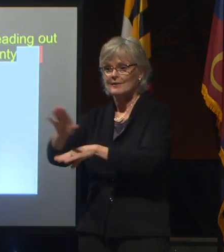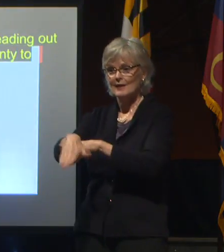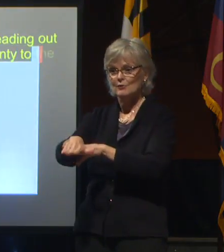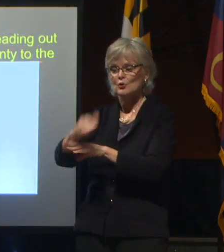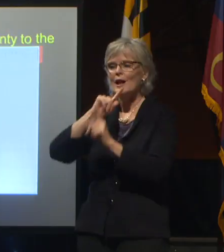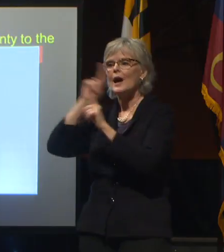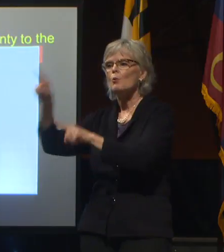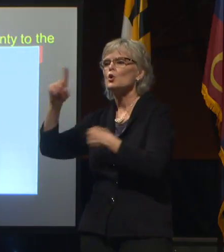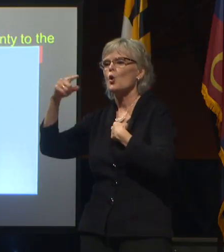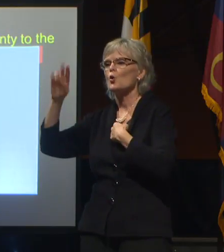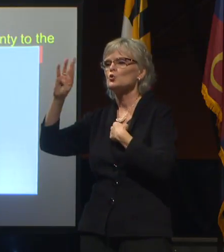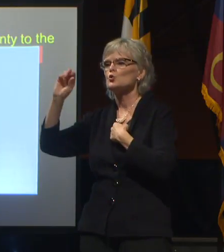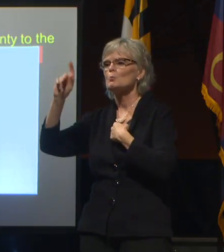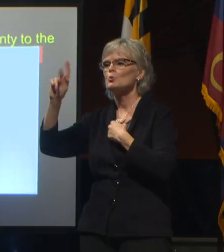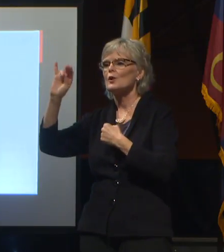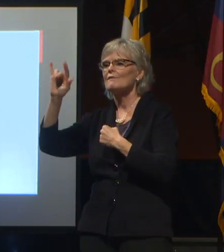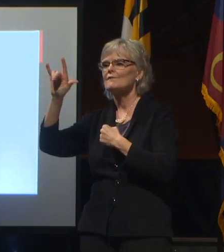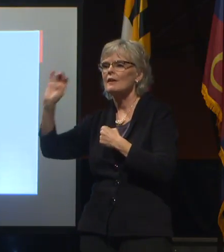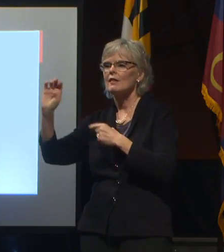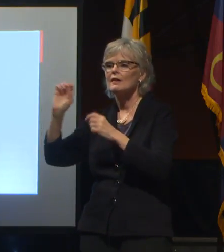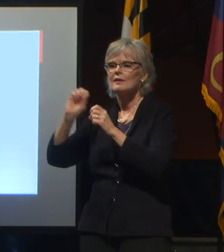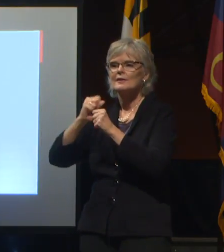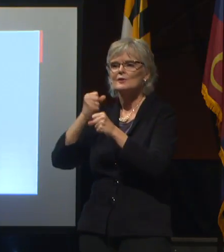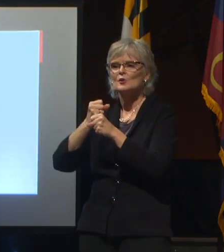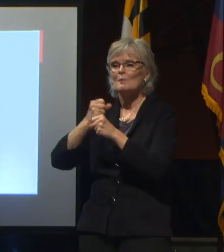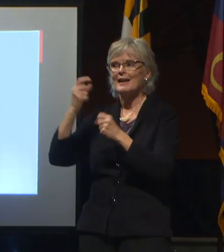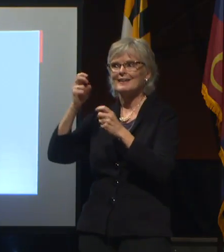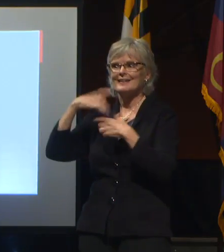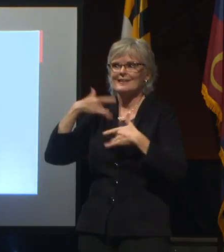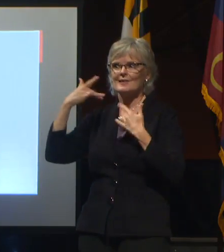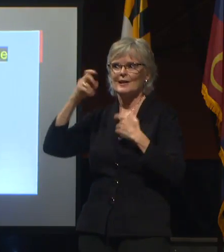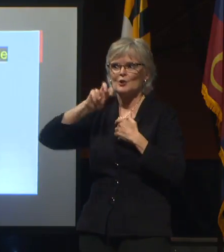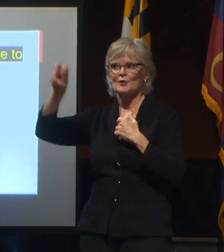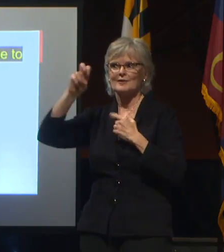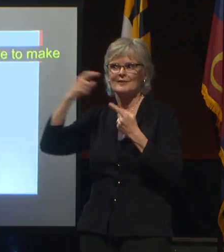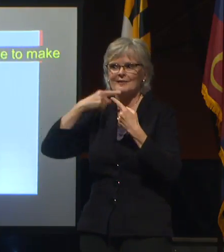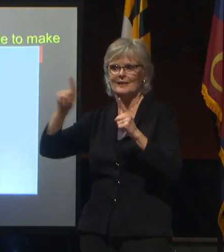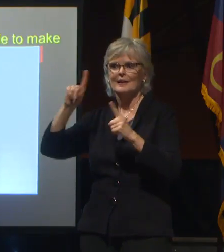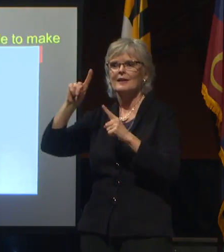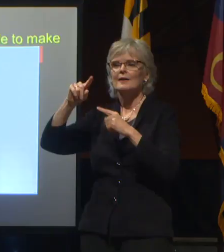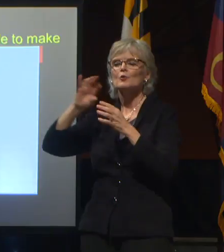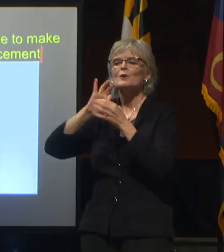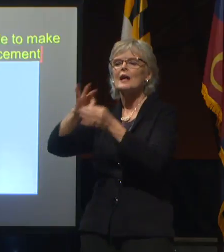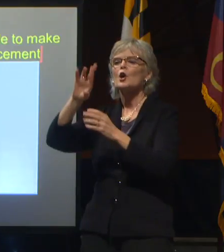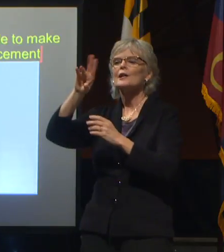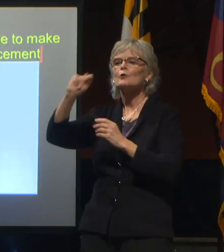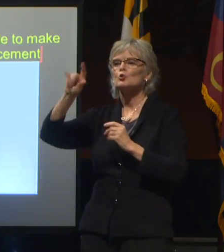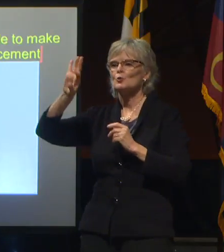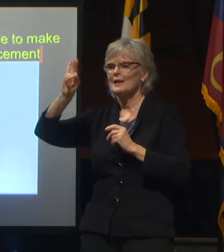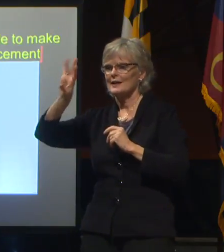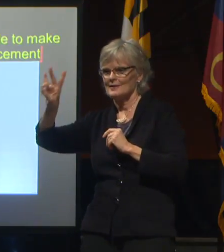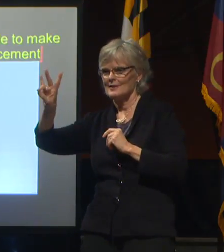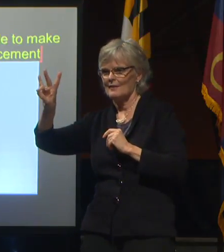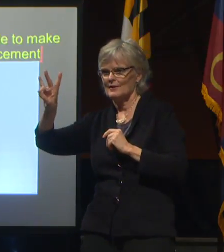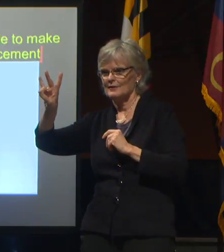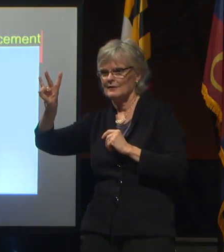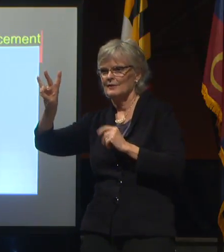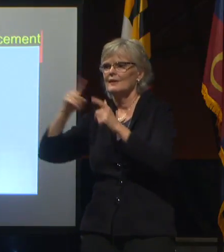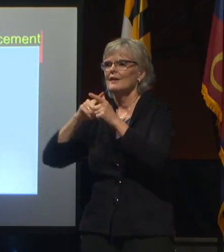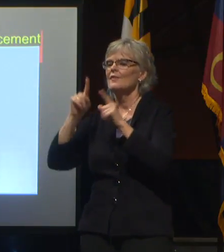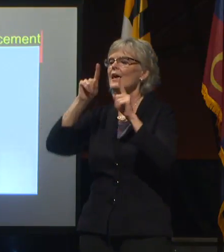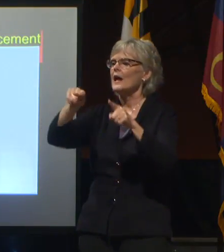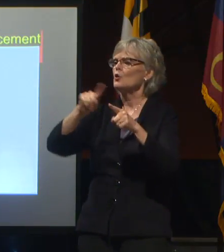be in Brookville to make an exciting transportation announcement regarding Route 97, before going to the Holiday